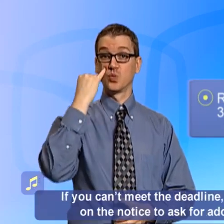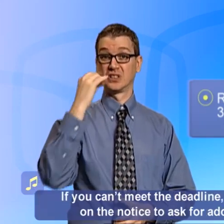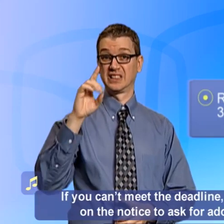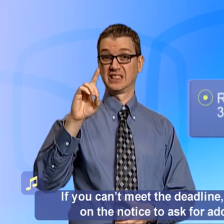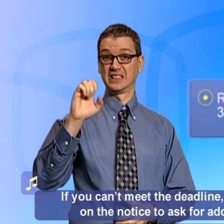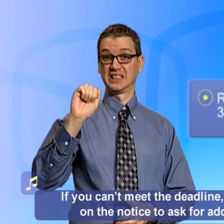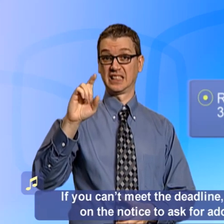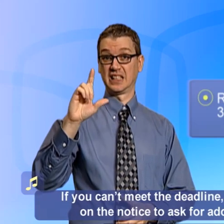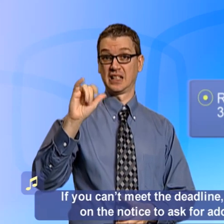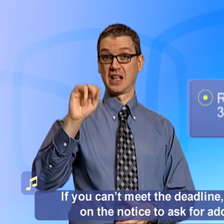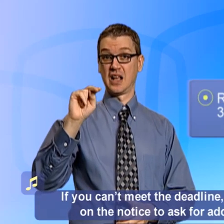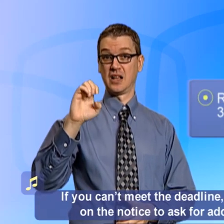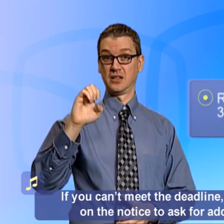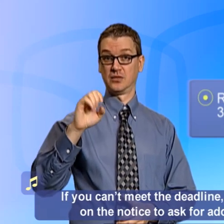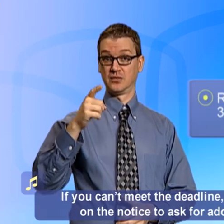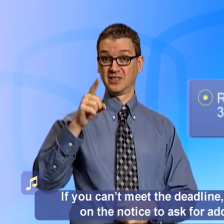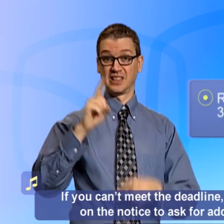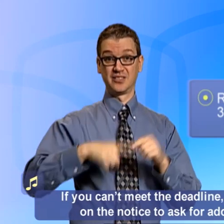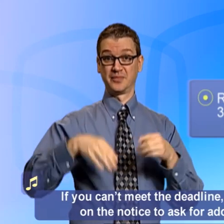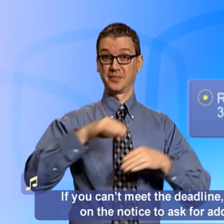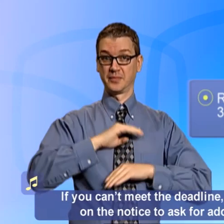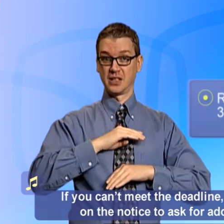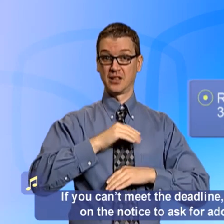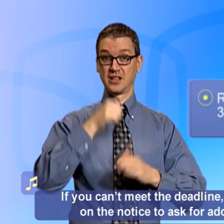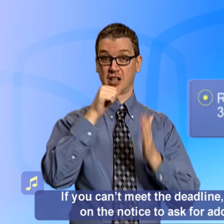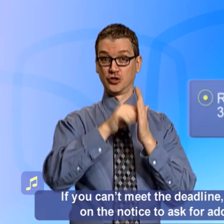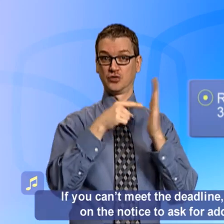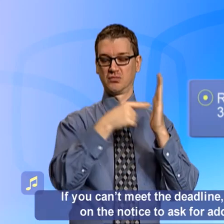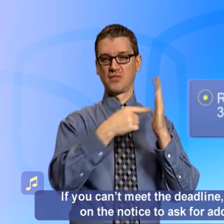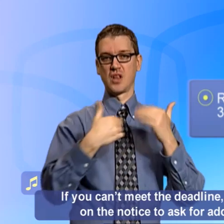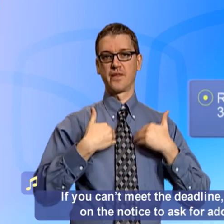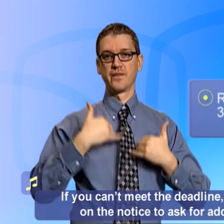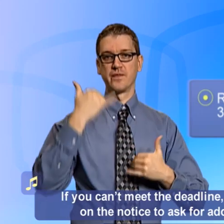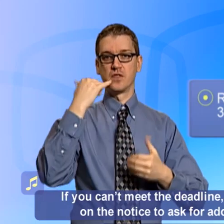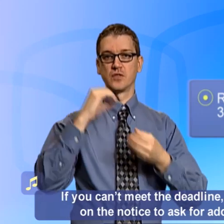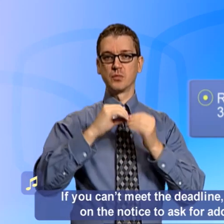If you can't meet the deadline, call the number on the notice to ask for additional time.